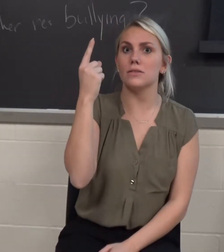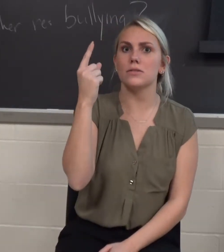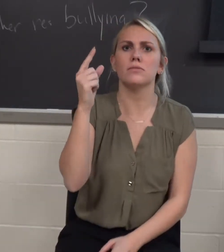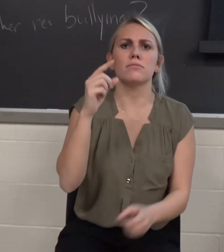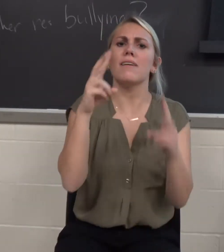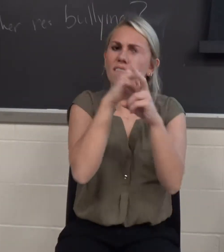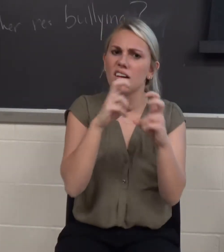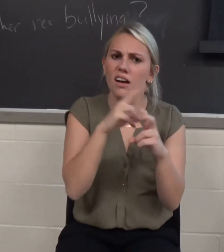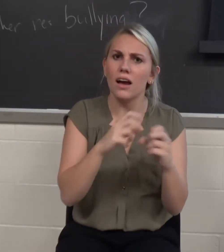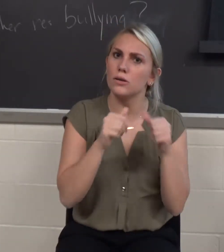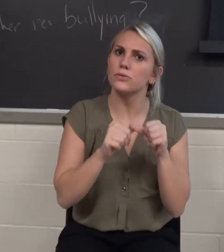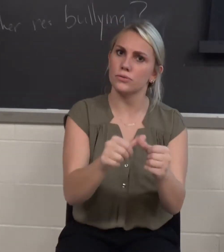Okay?